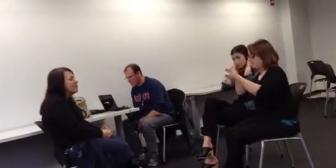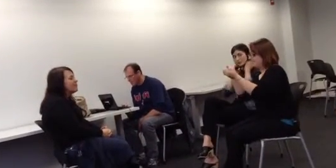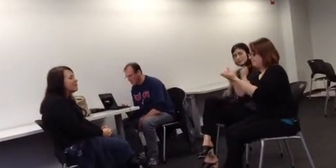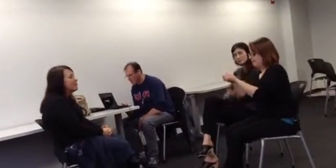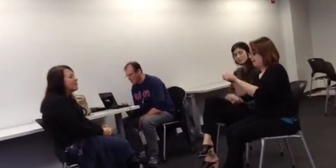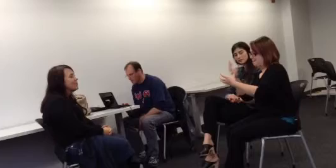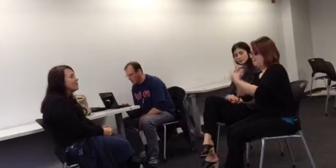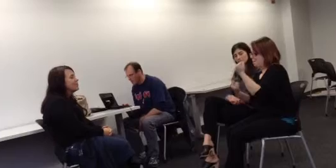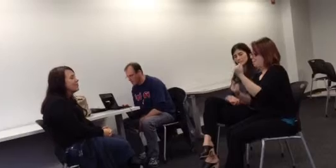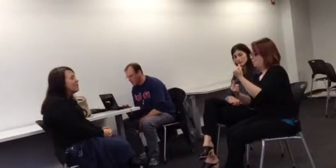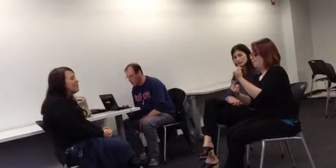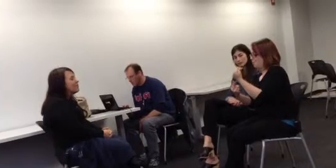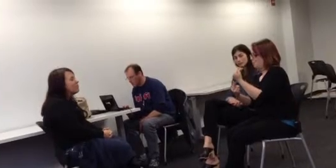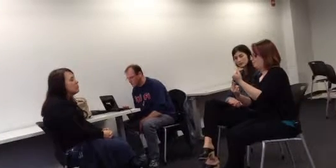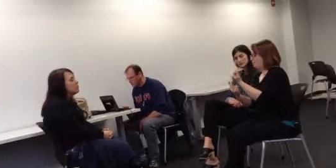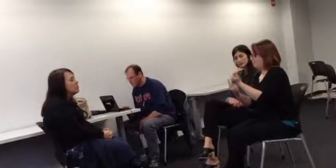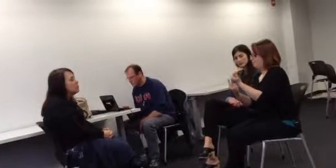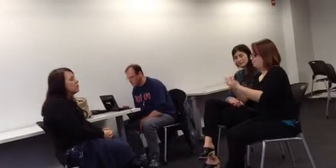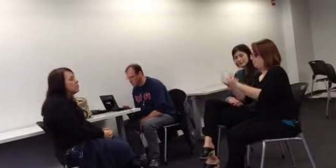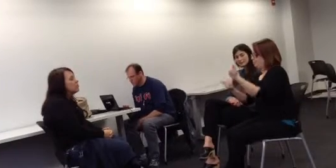What did you think about President Clinton